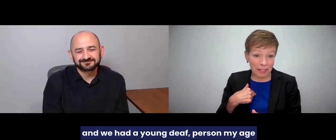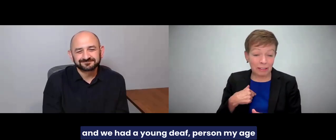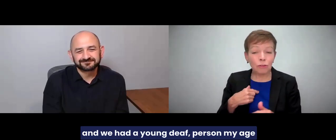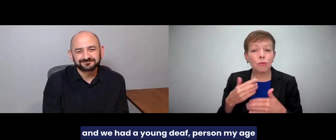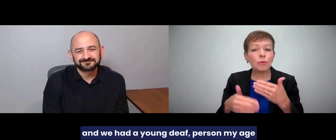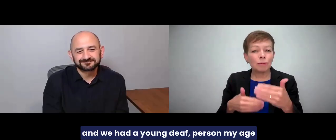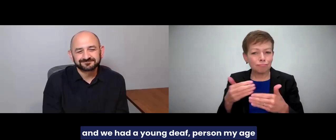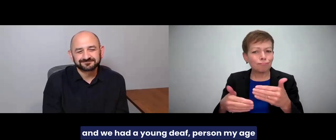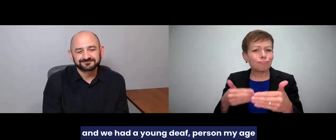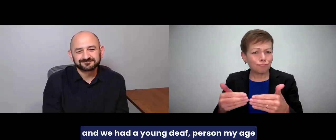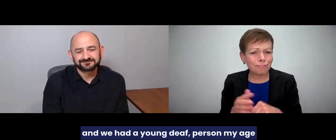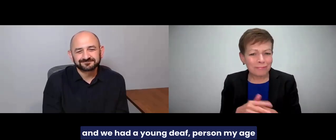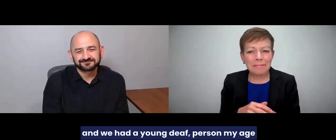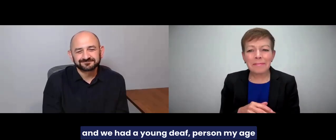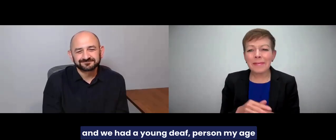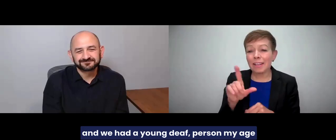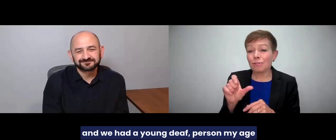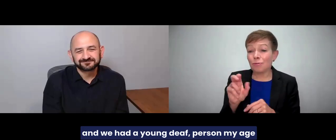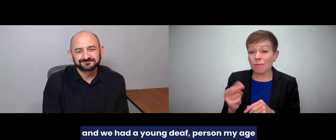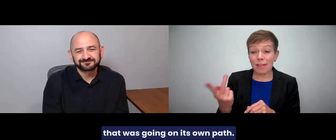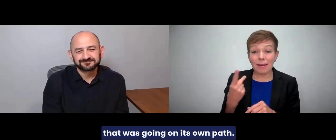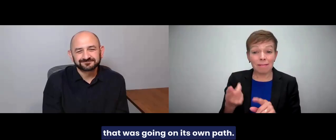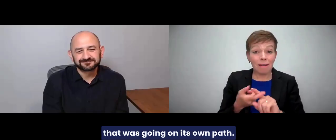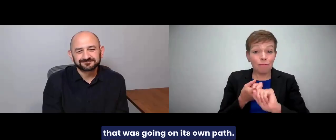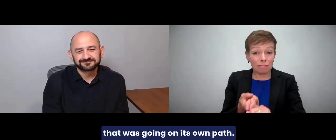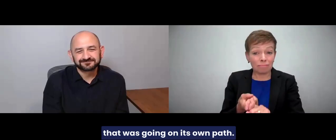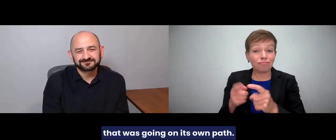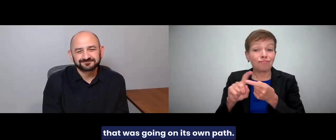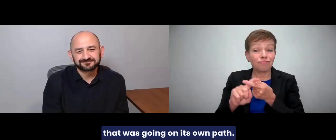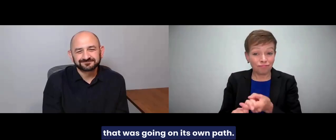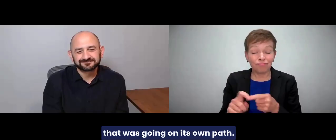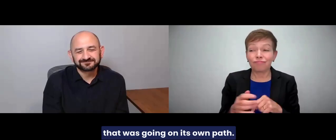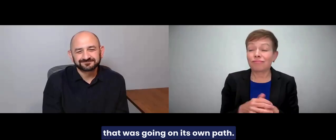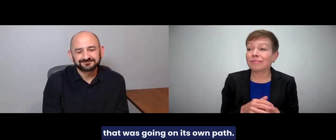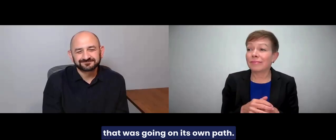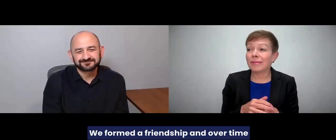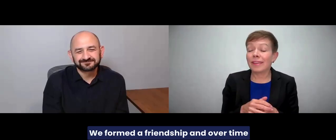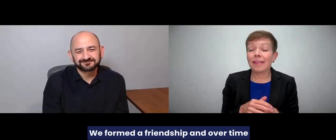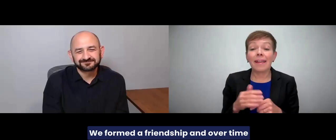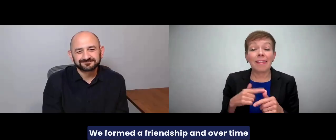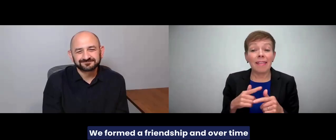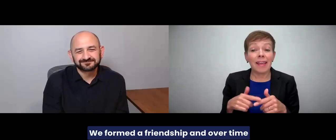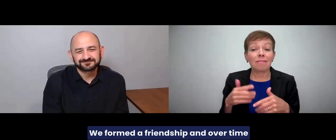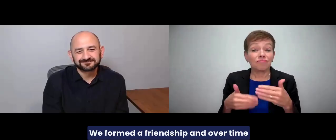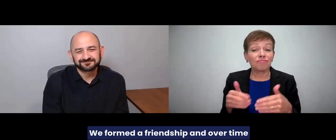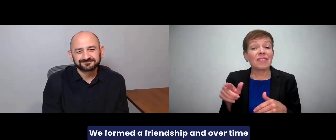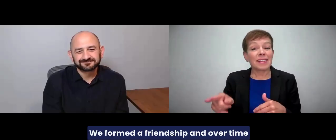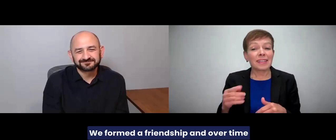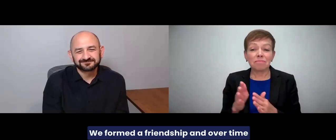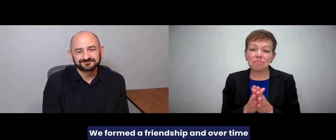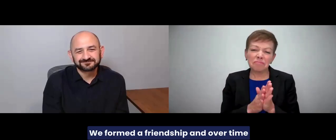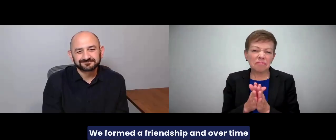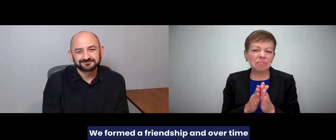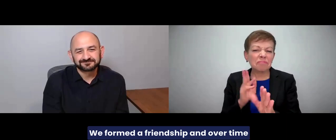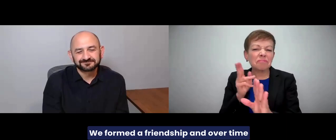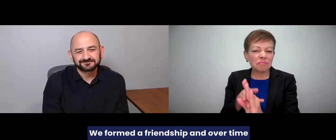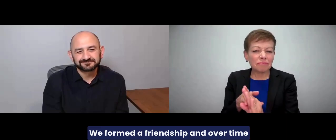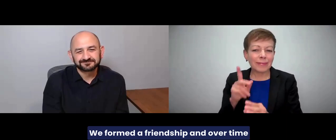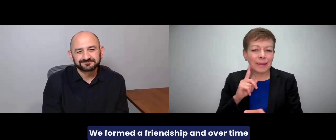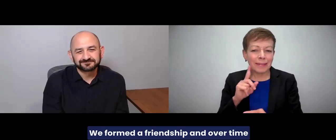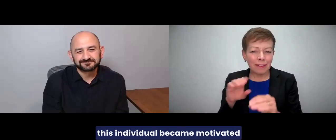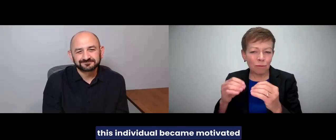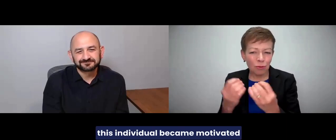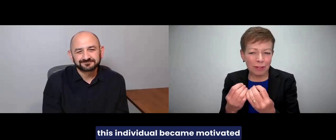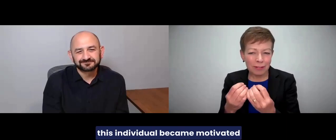deaf person, my age, that was going on its own path. We formed a friendship, and over